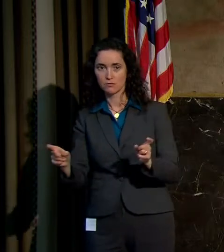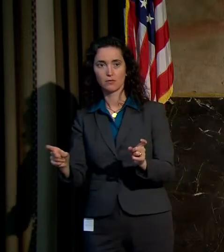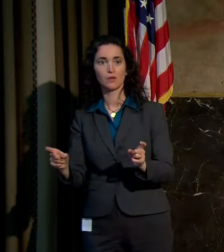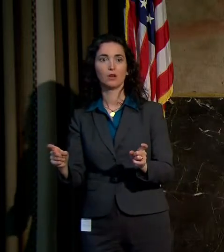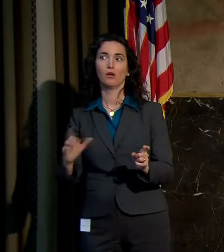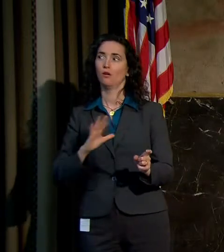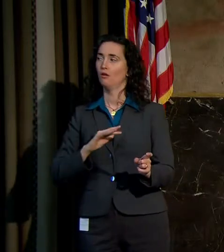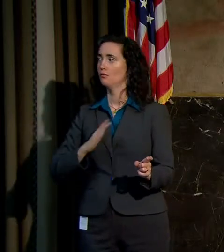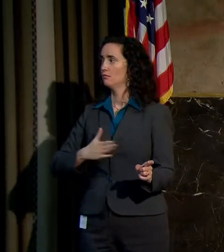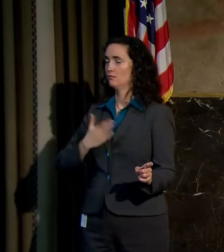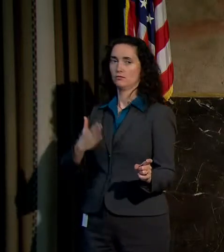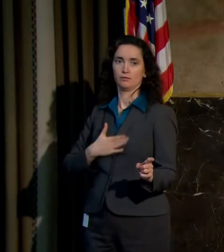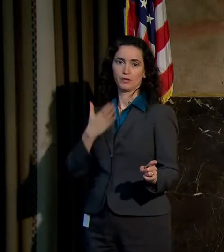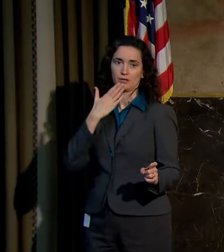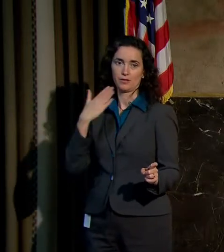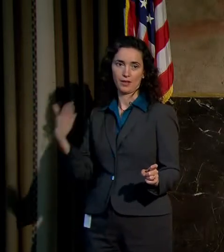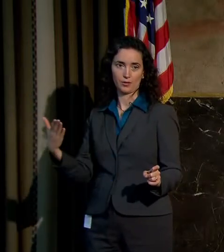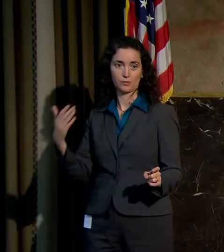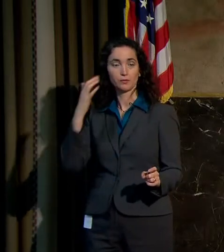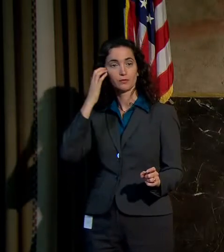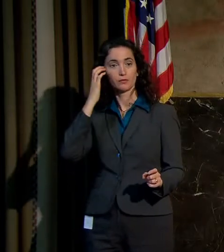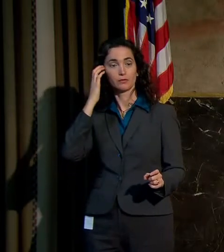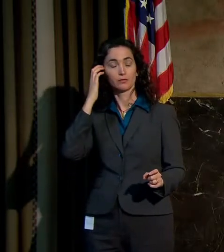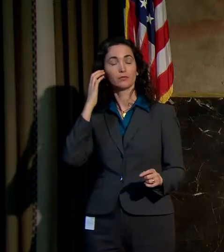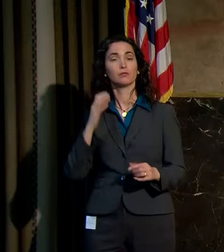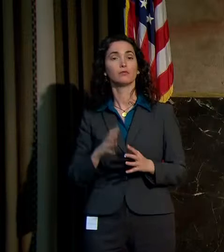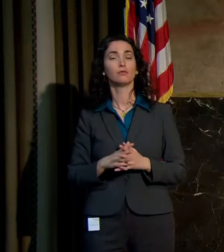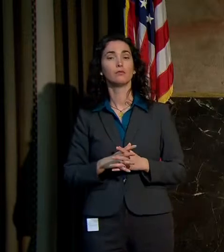much welcome. That's on top of